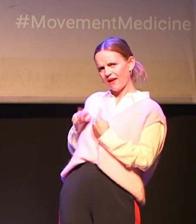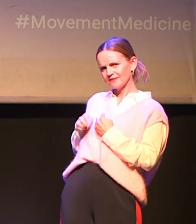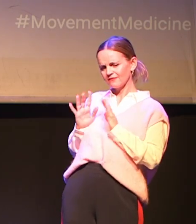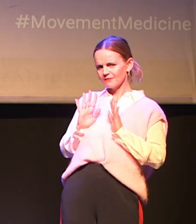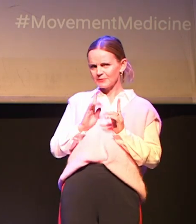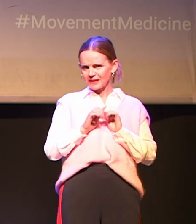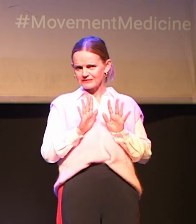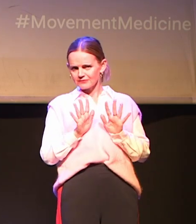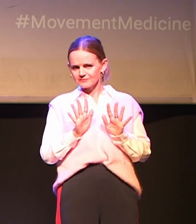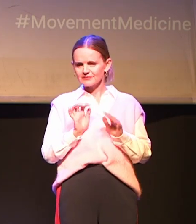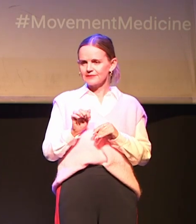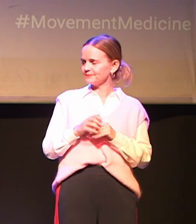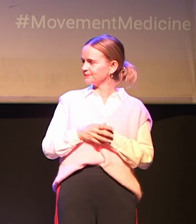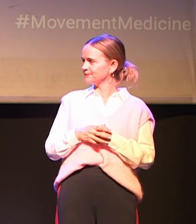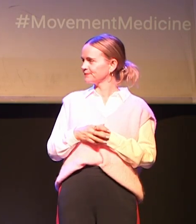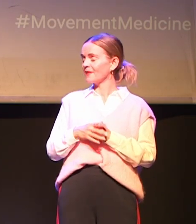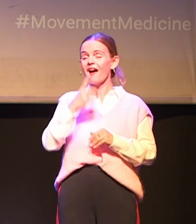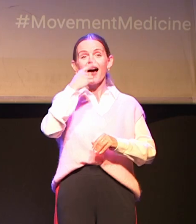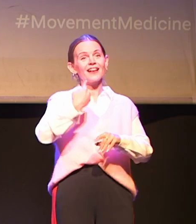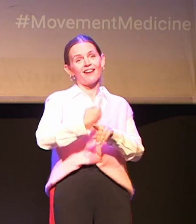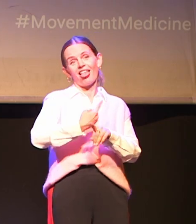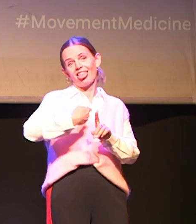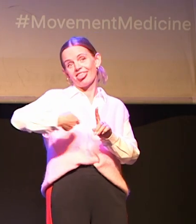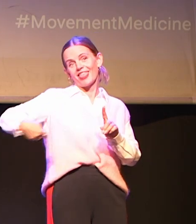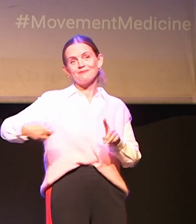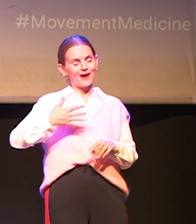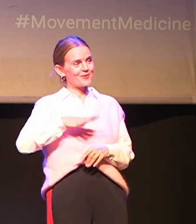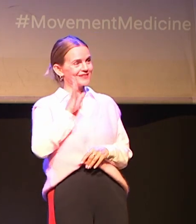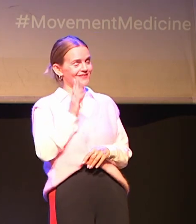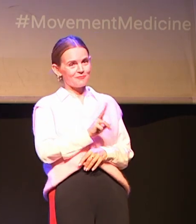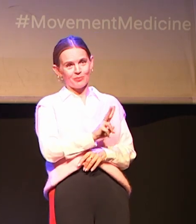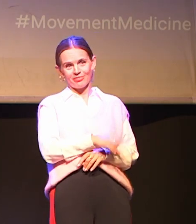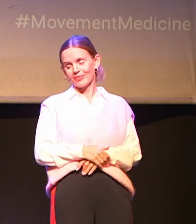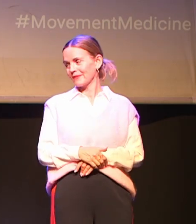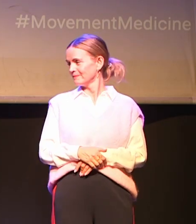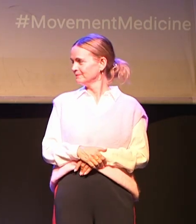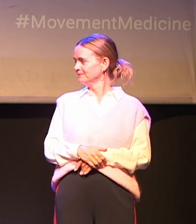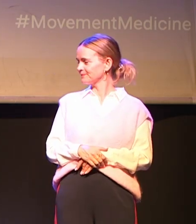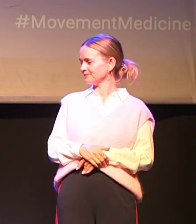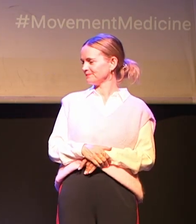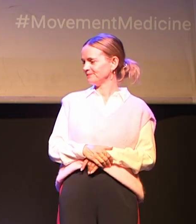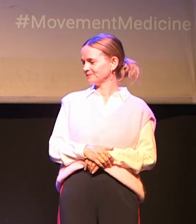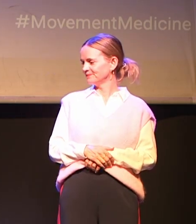it? I mean, look, I could talk for a long time, but I want to hear y'all too. So,